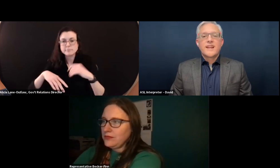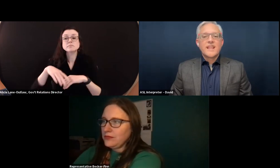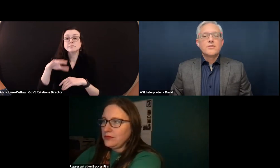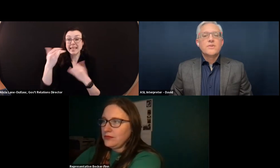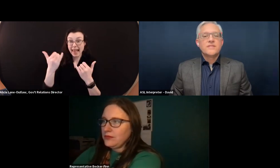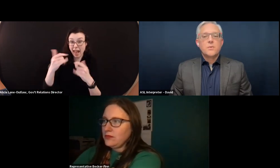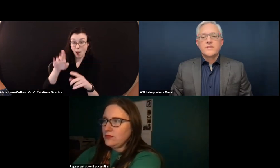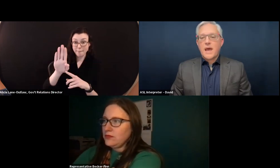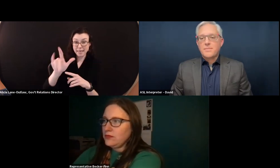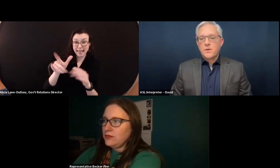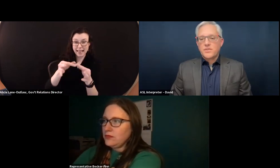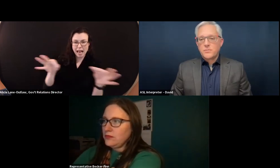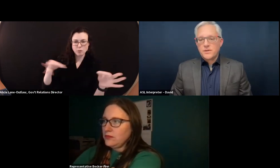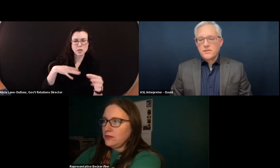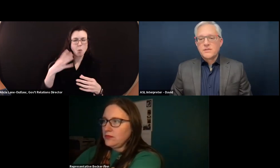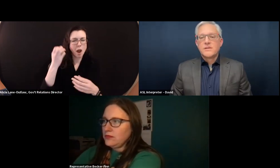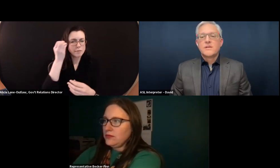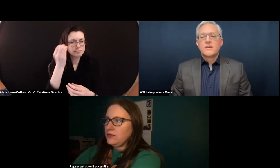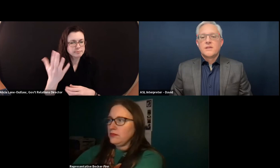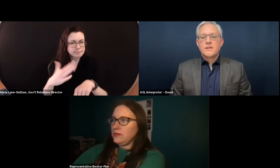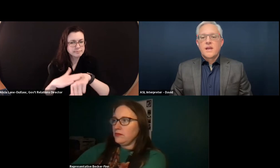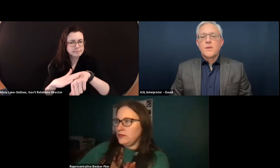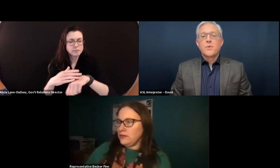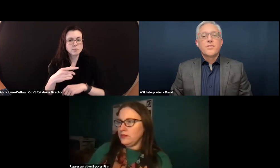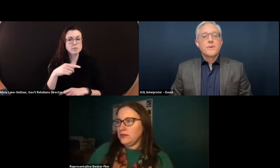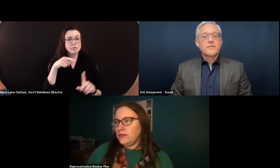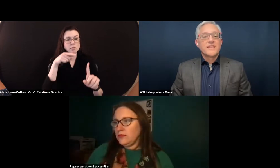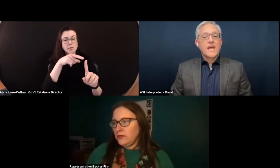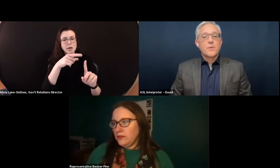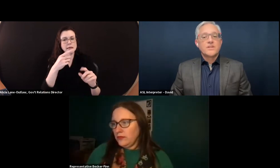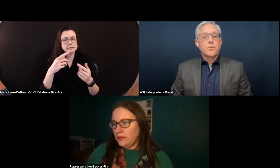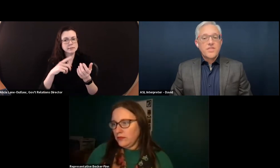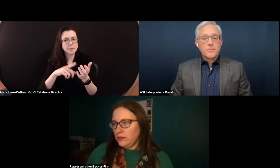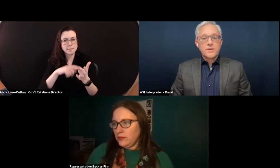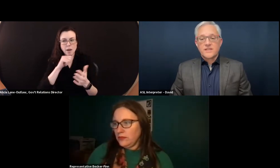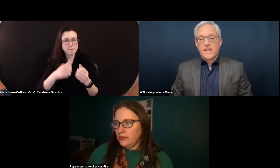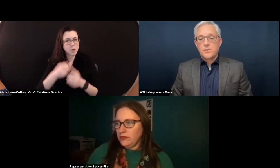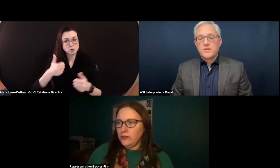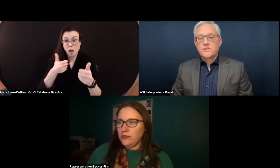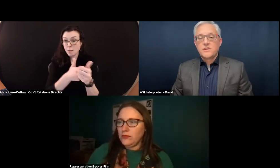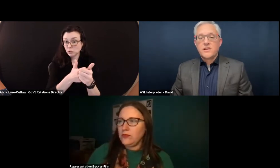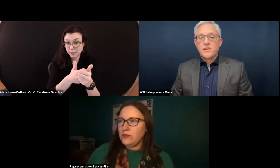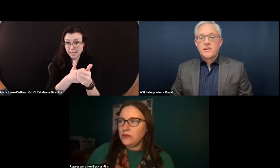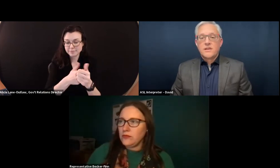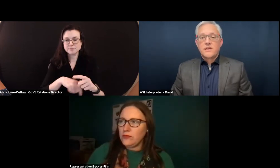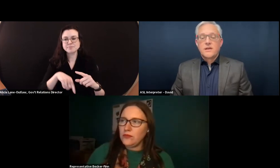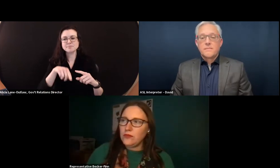So that allows you to see what's happening with the bill and with the bill's language. And with the bill's language,